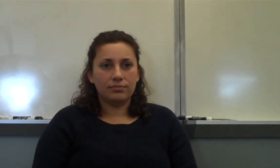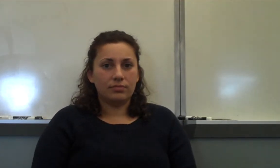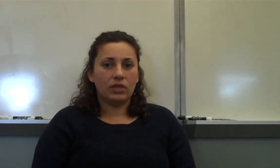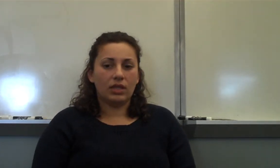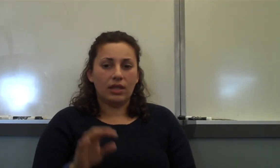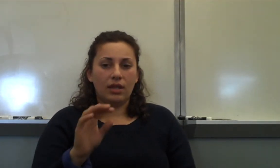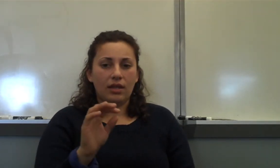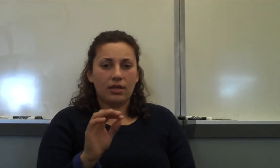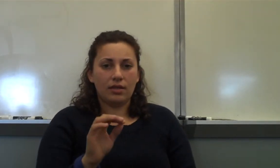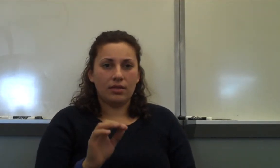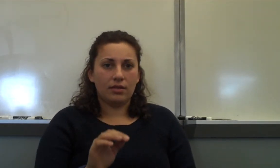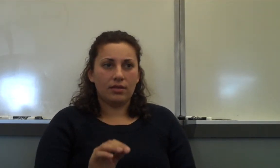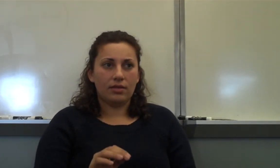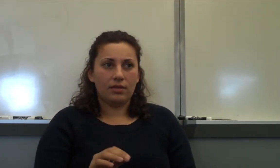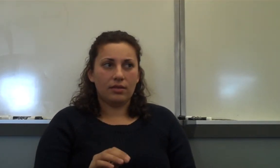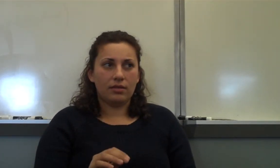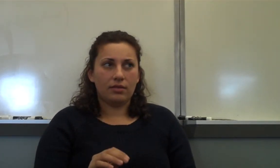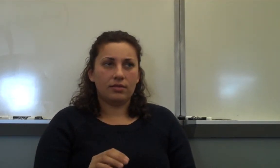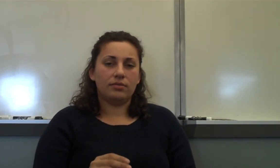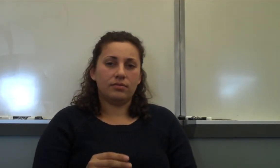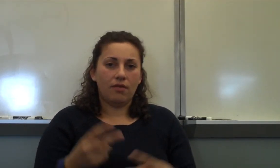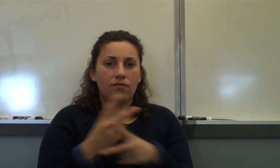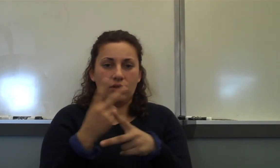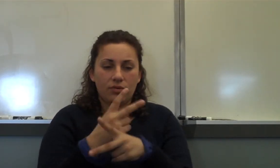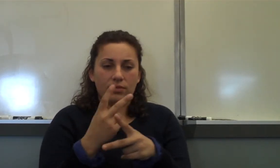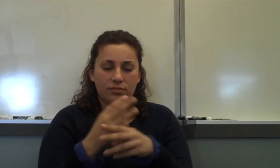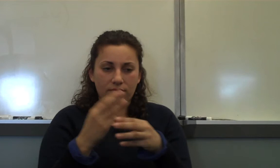15. 1, 2. 1, 2.